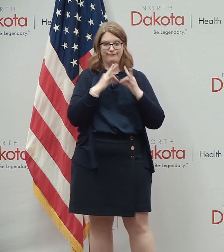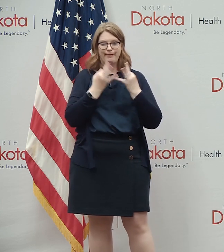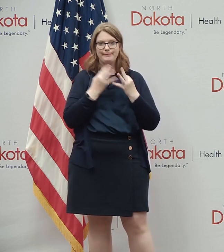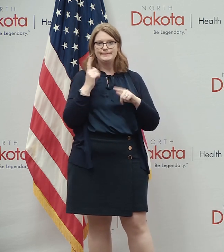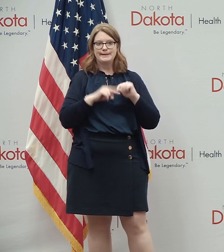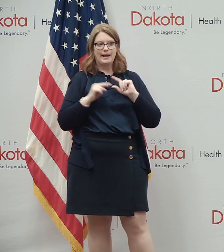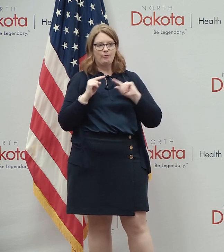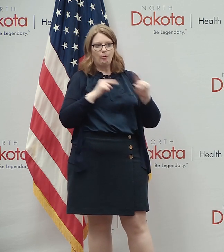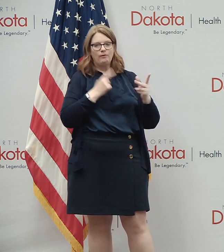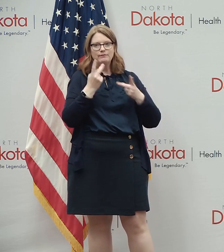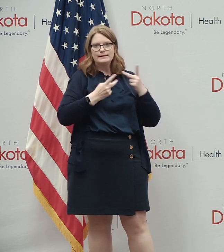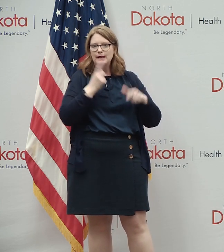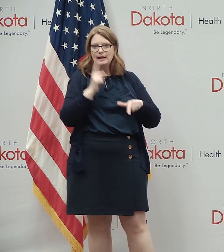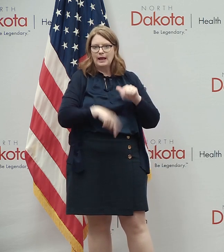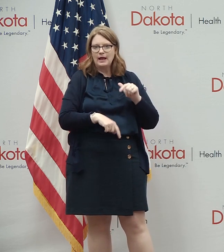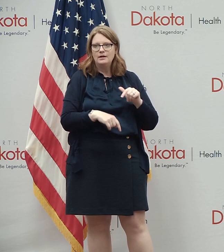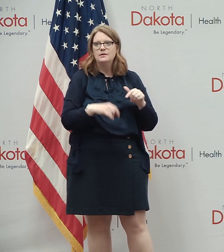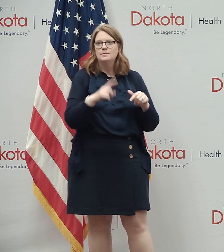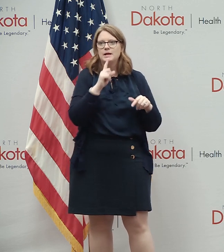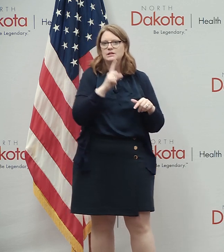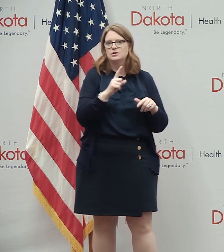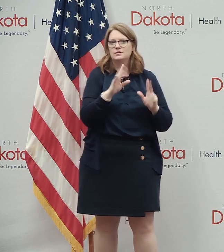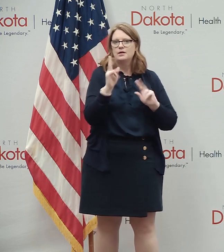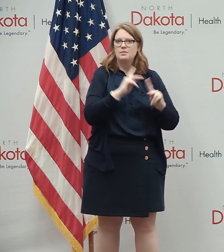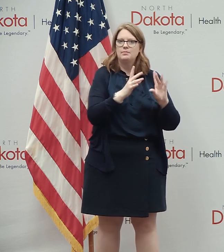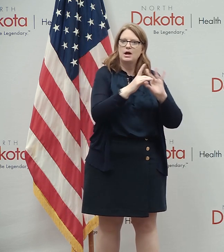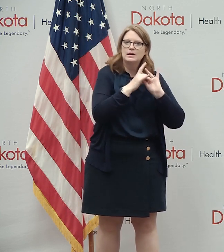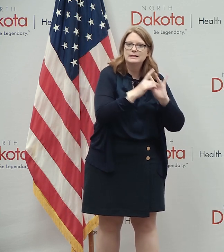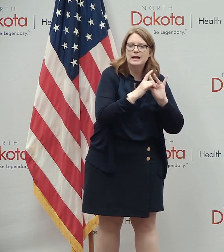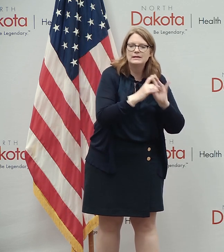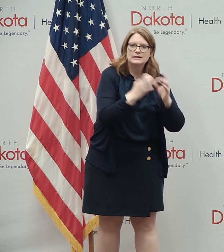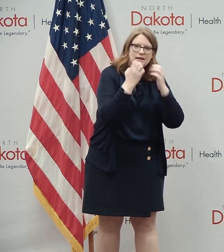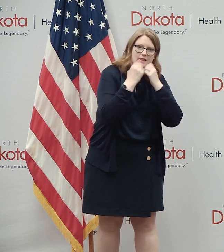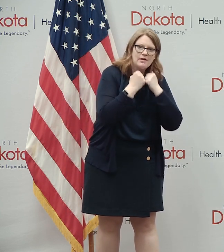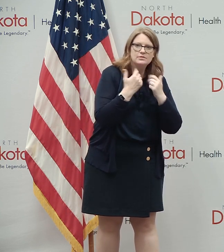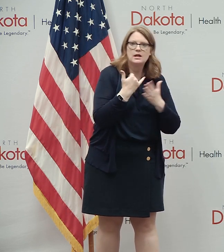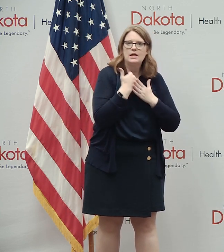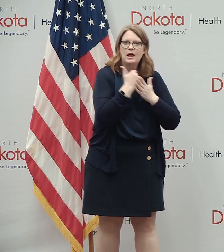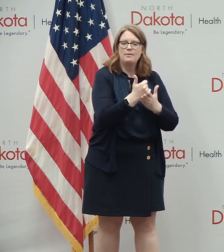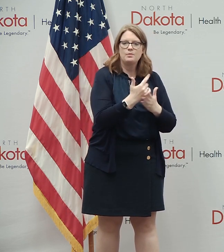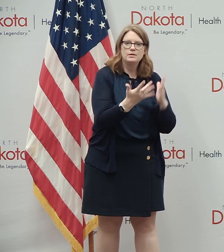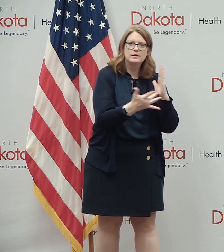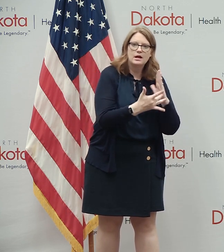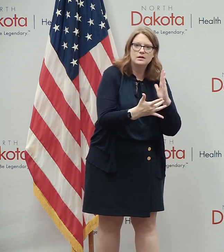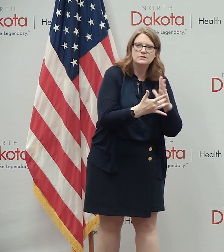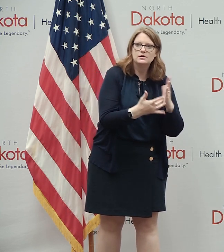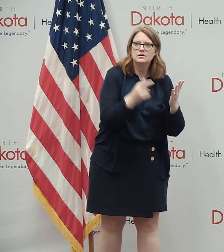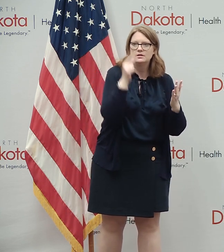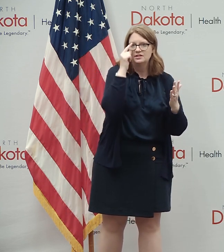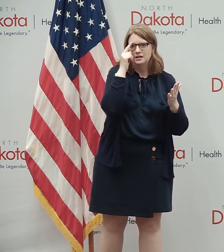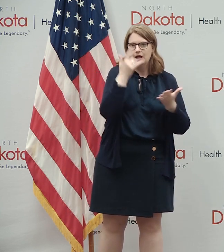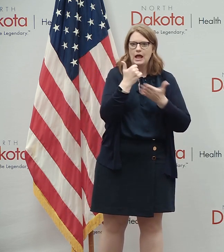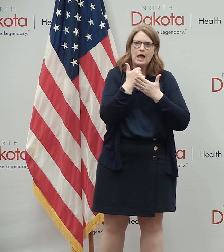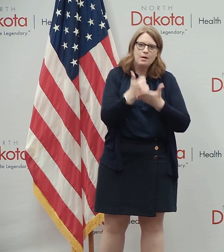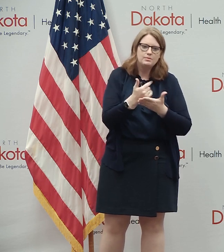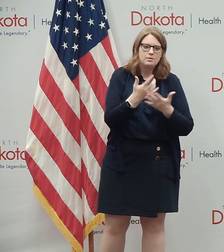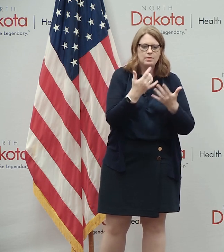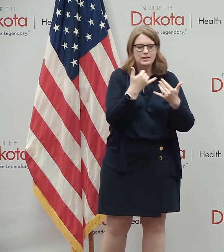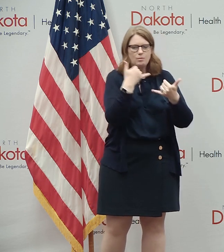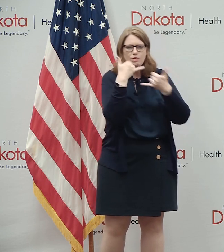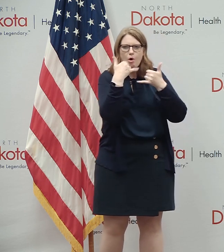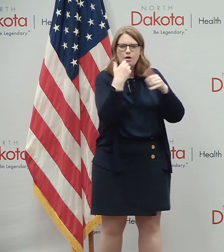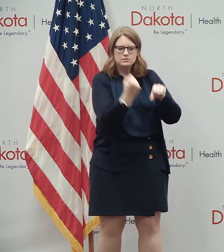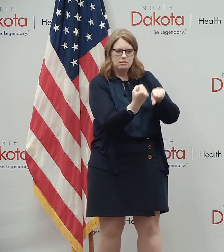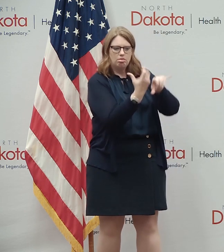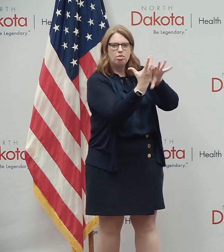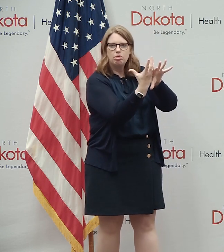visit, and they're making sure that residents stay connected to their loved ones. They've helped them with technology. They've helped them with calls. They've done all kinds of